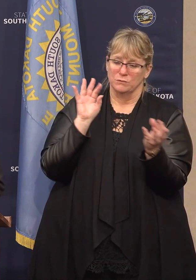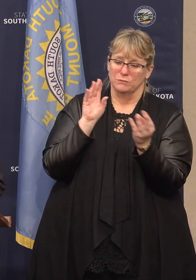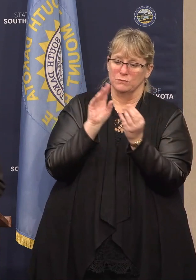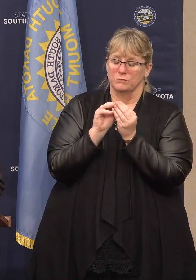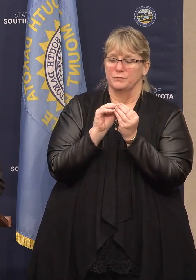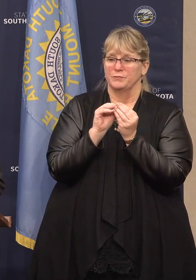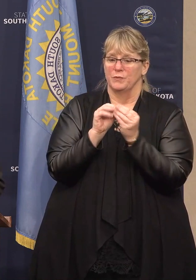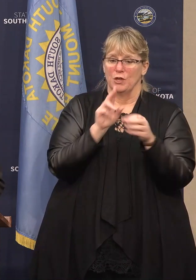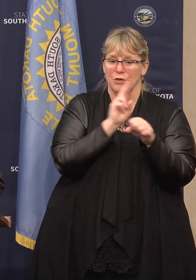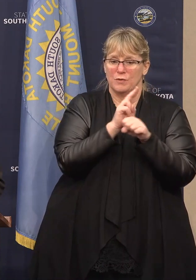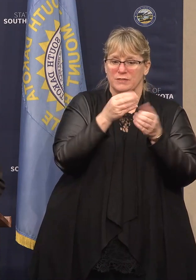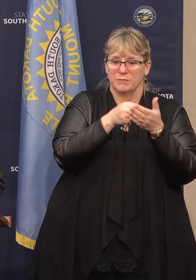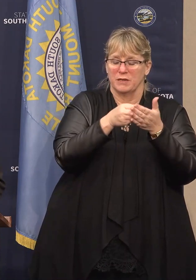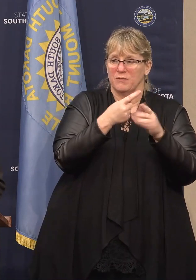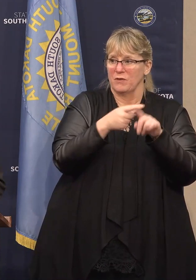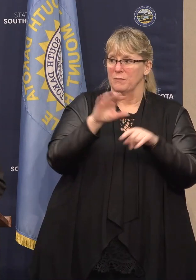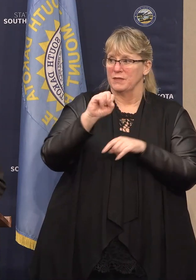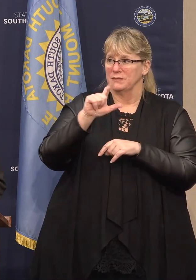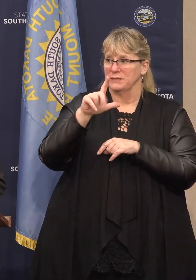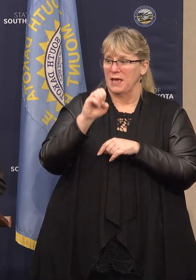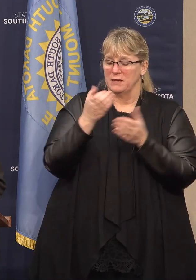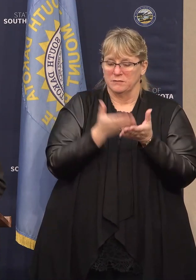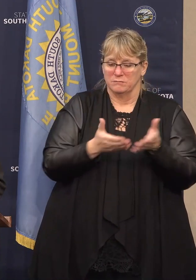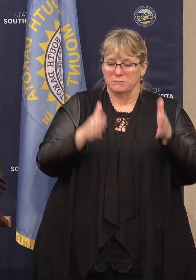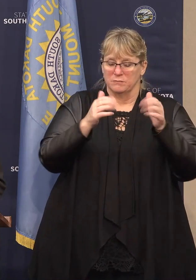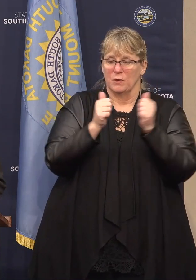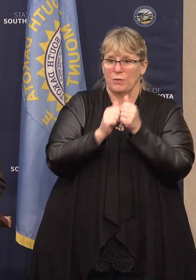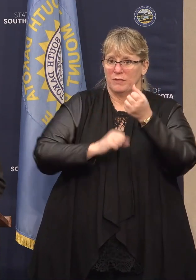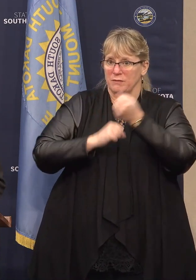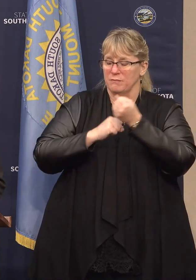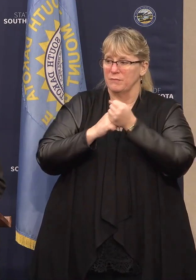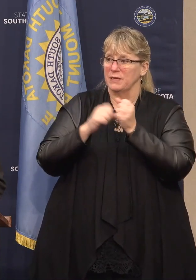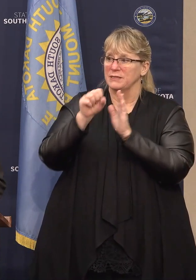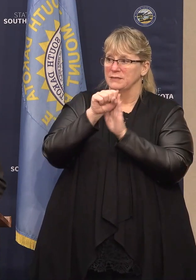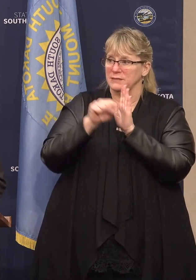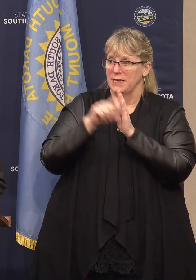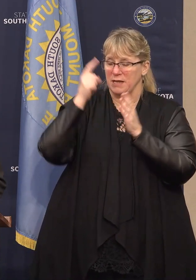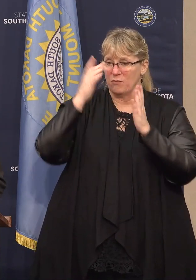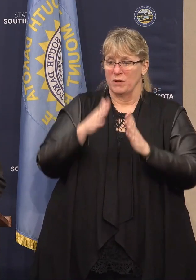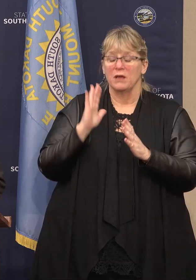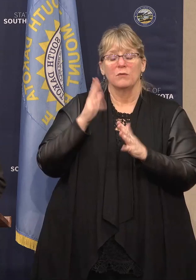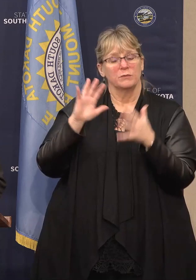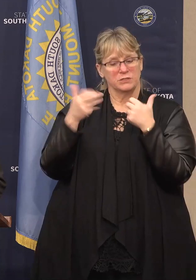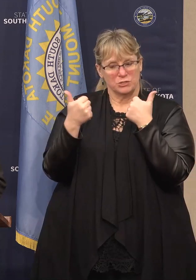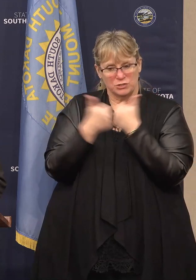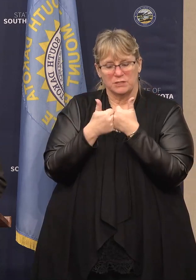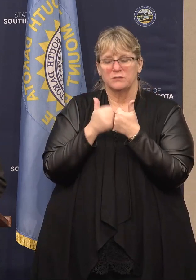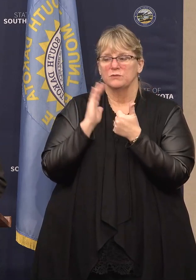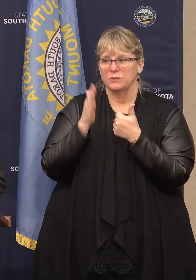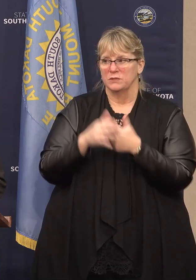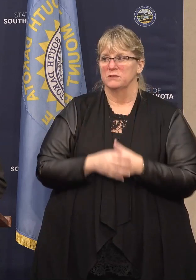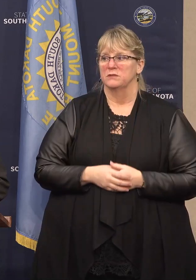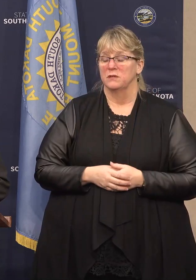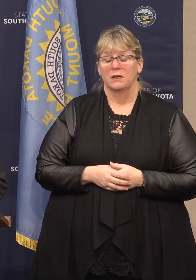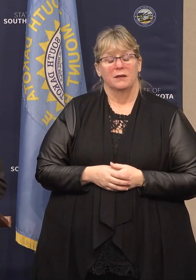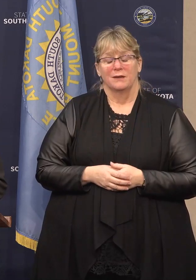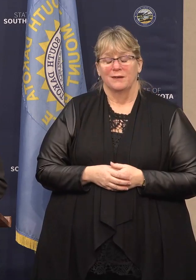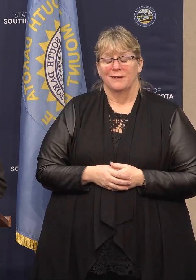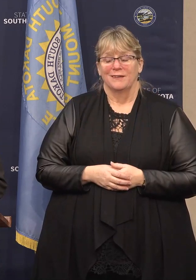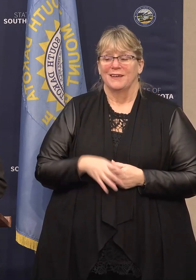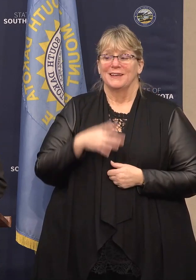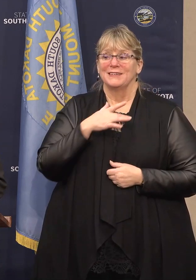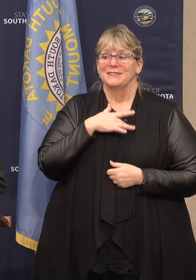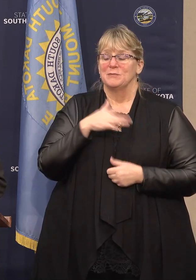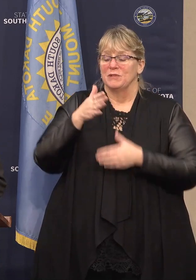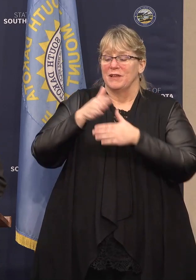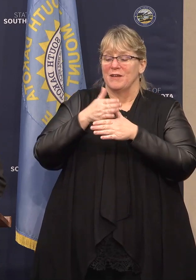of the sales tax bucket that funds state government, and it's going to be a challenge in the coming years. So our typical average